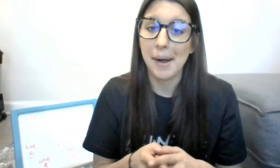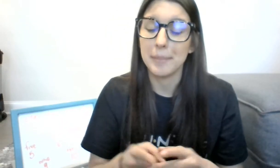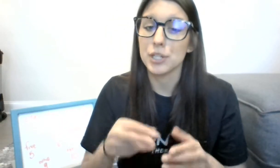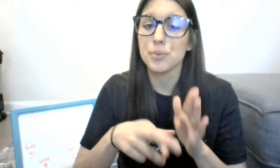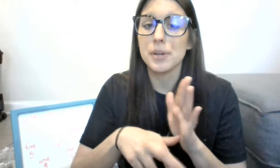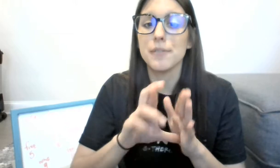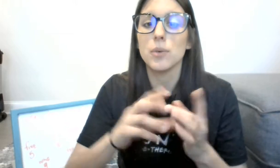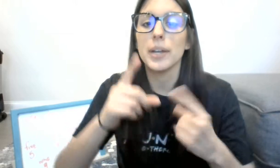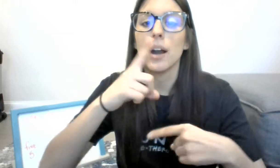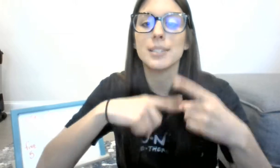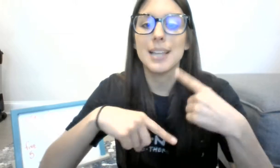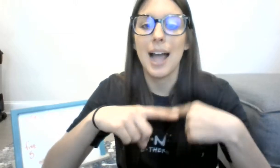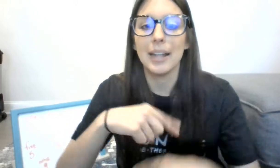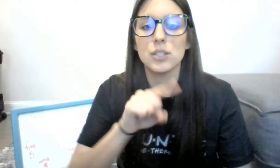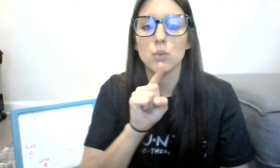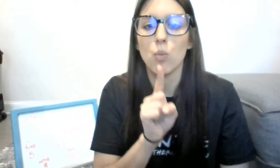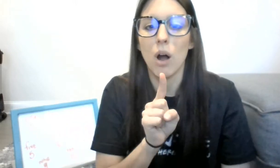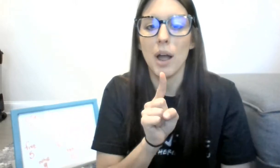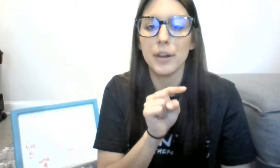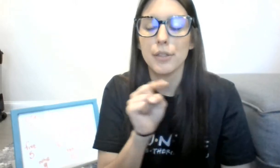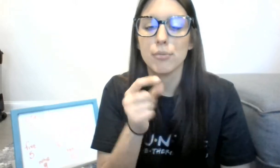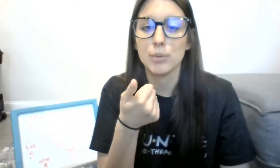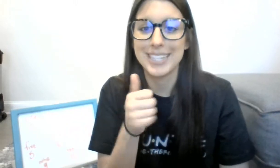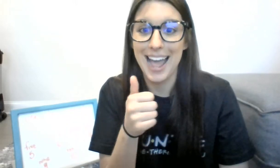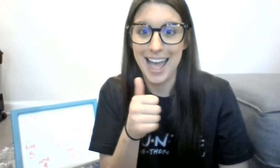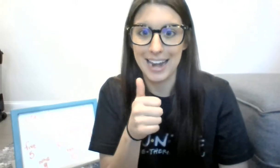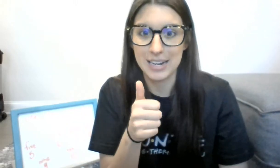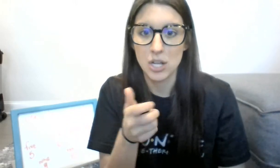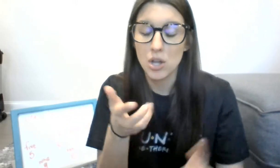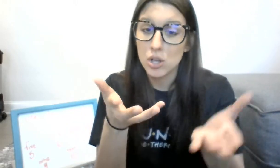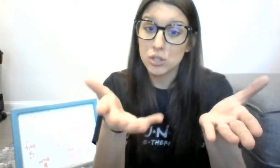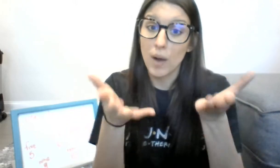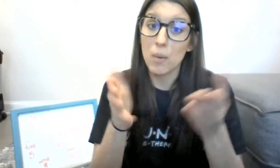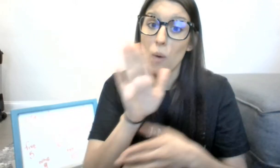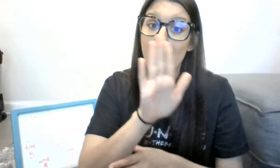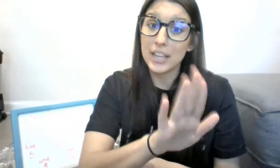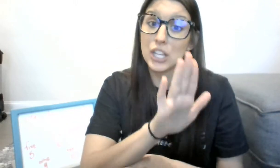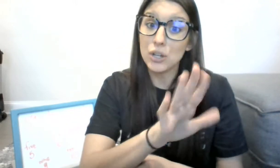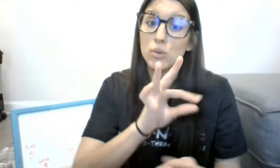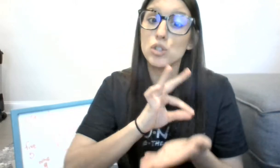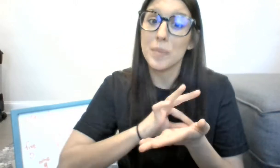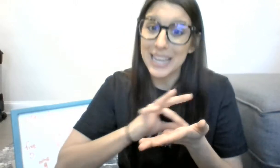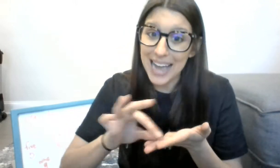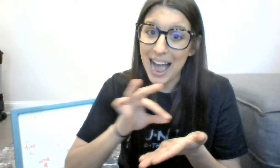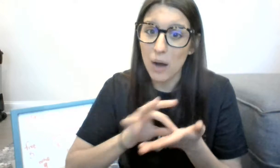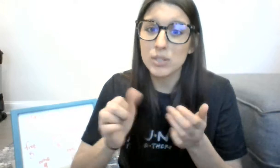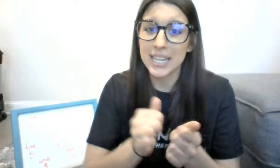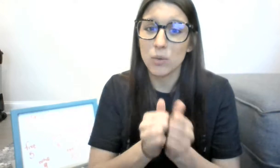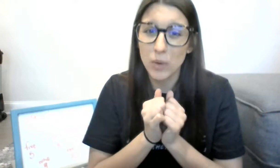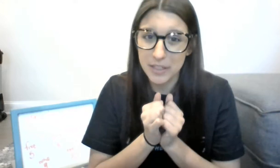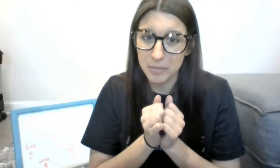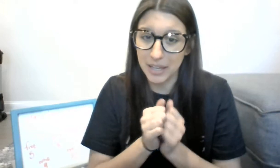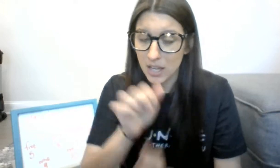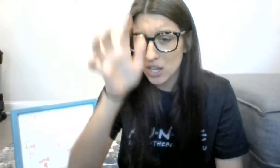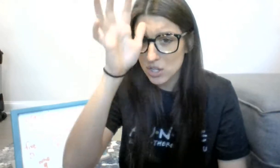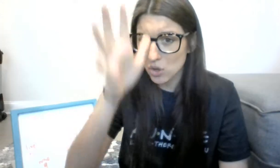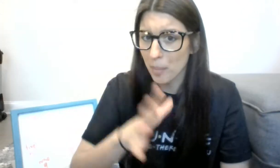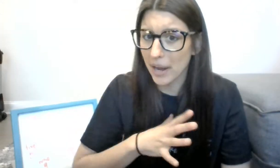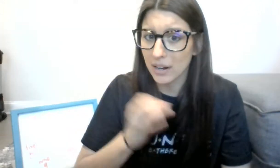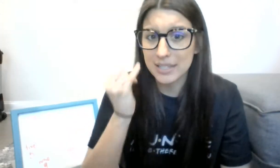just reviewing our signs 1 through 10. So I want you to be counting with me. So parents, if